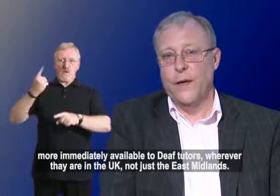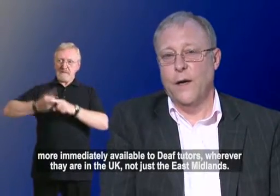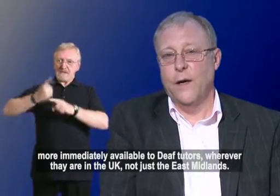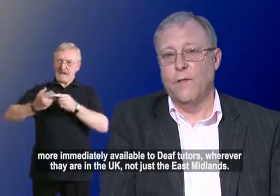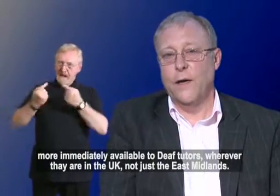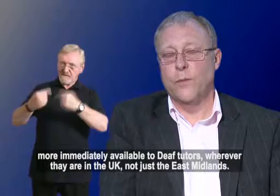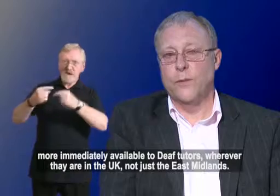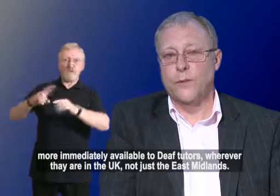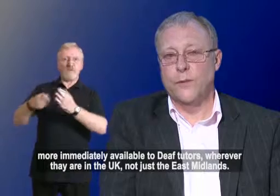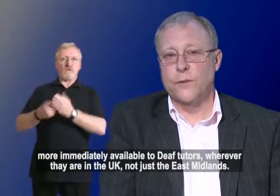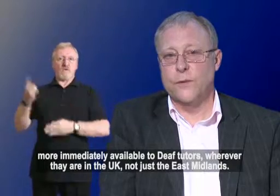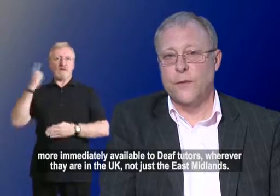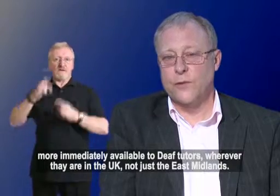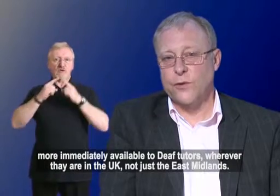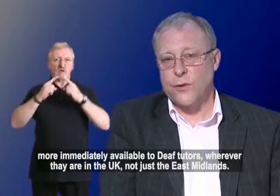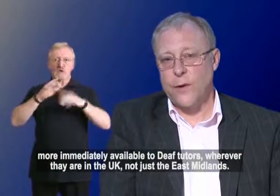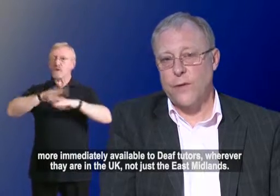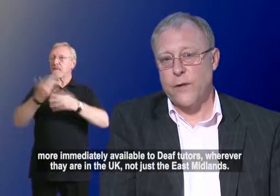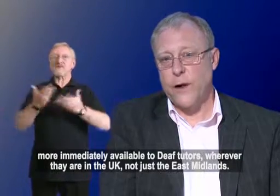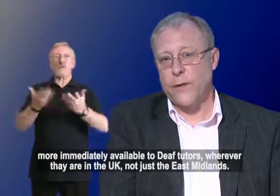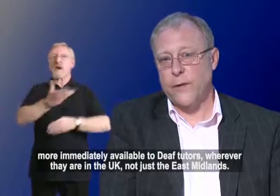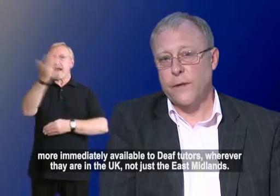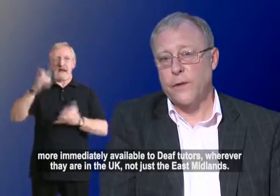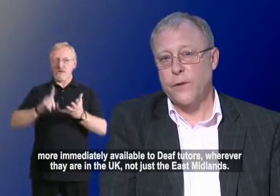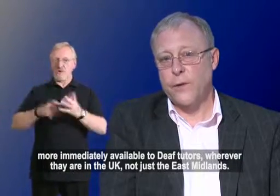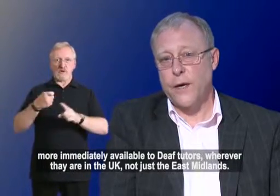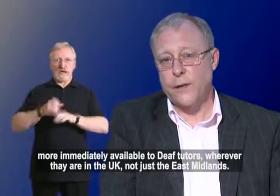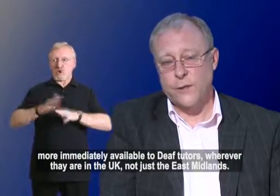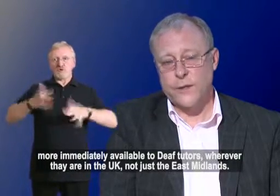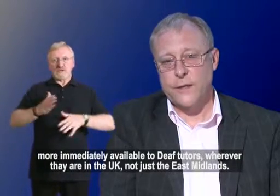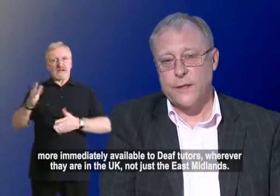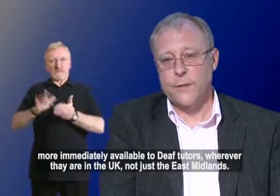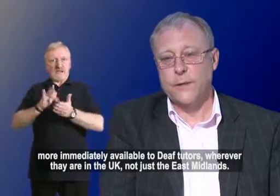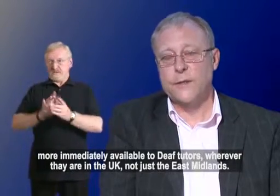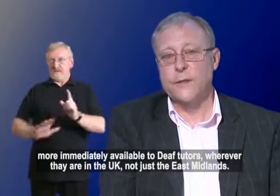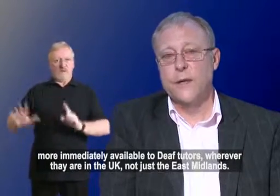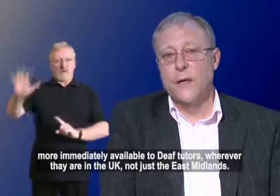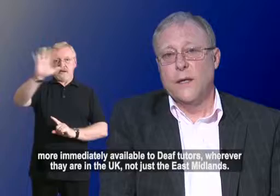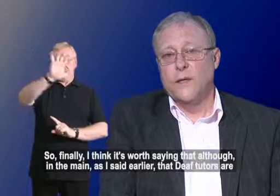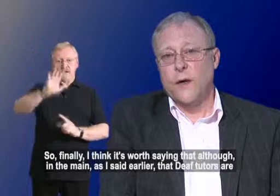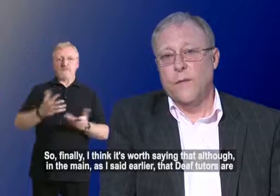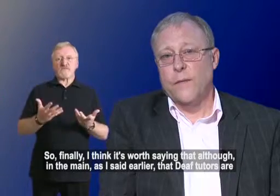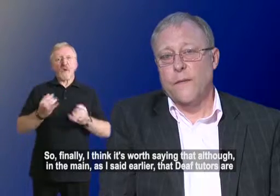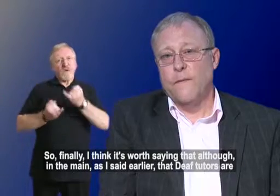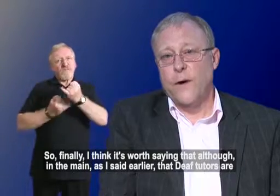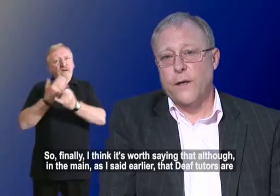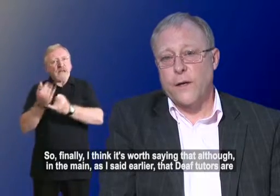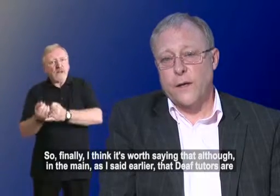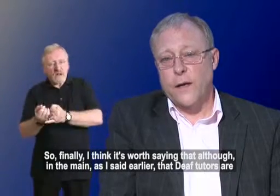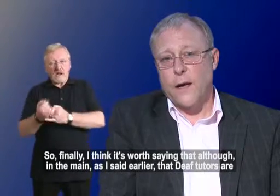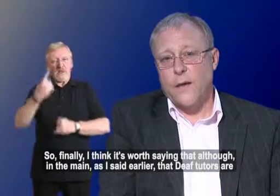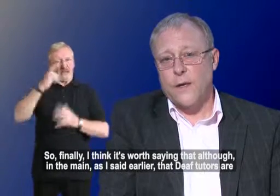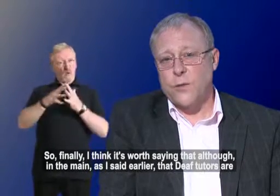immediately available to deaf tutors wherever they are in the UK, not just the East Midlands. So